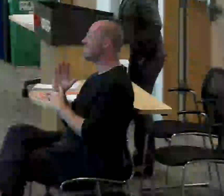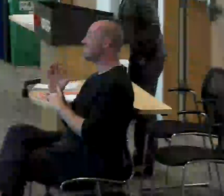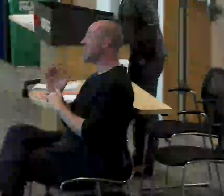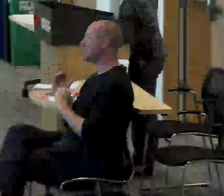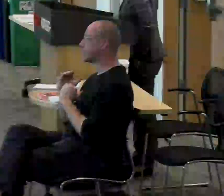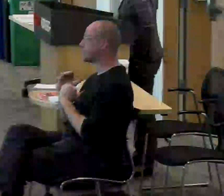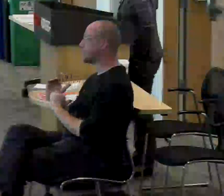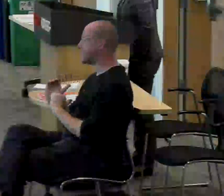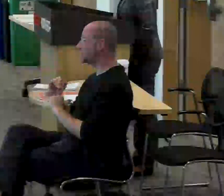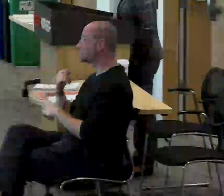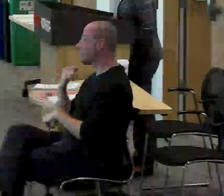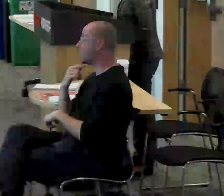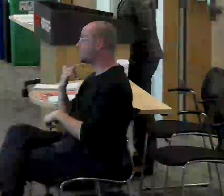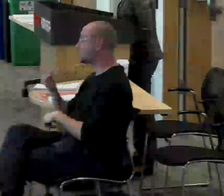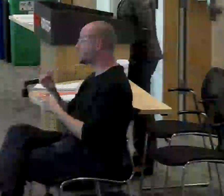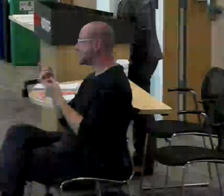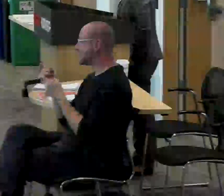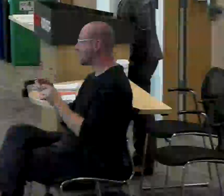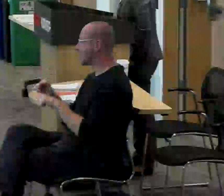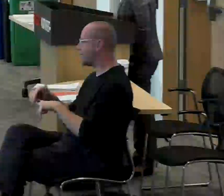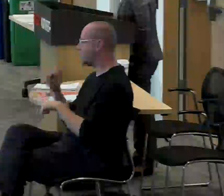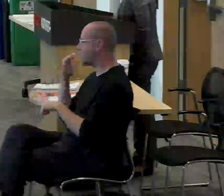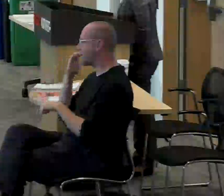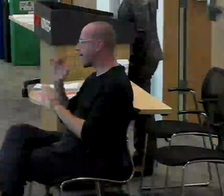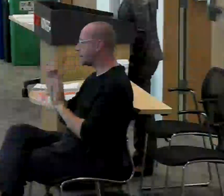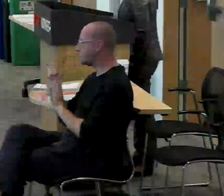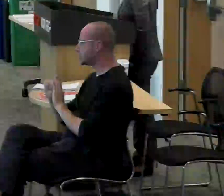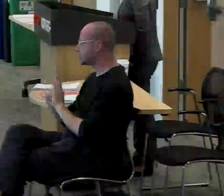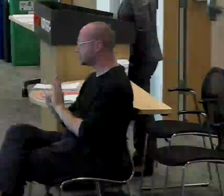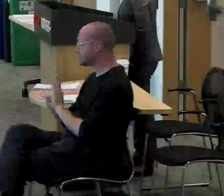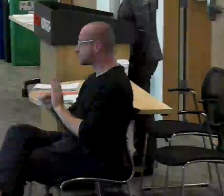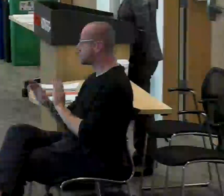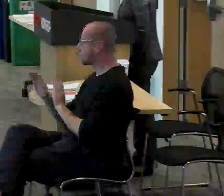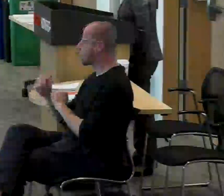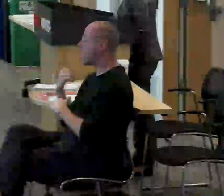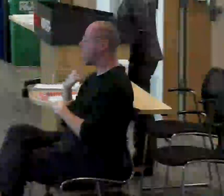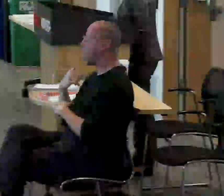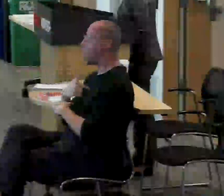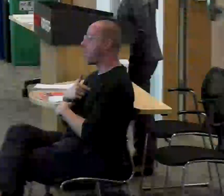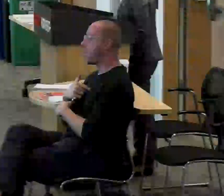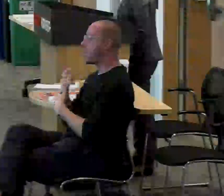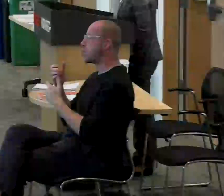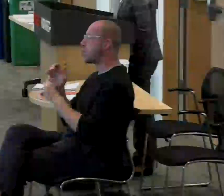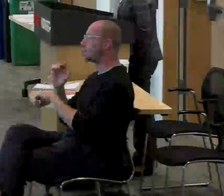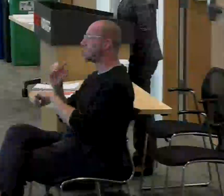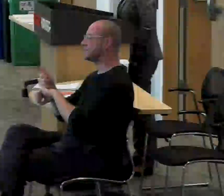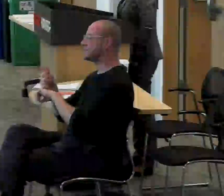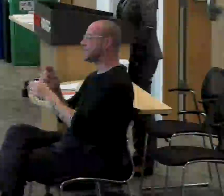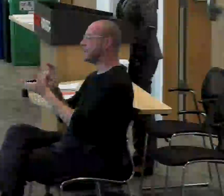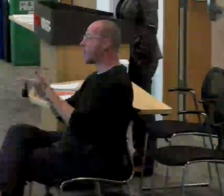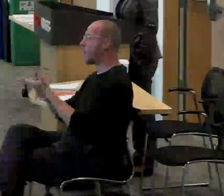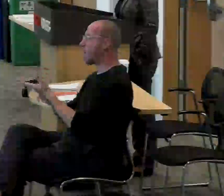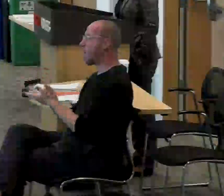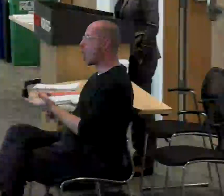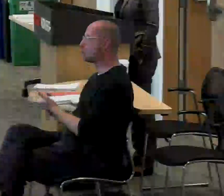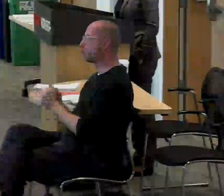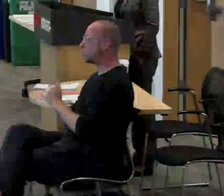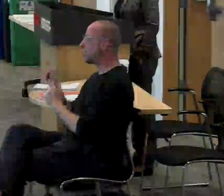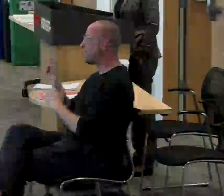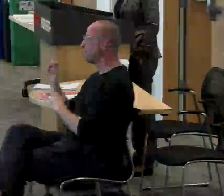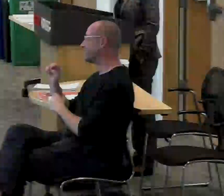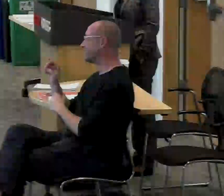California. We have been seeking out a contract with a vendor that will provide the investment services for